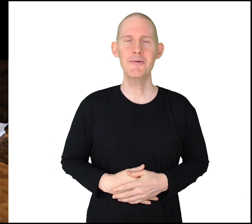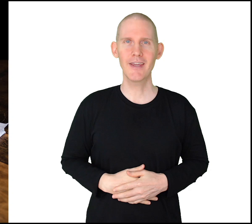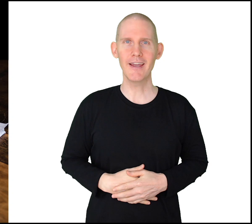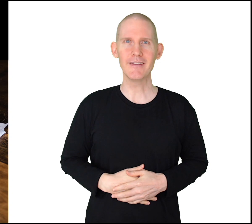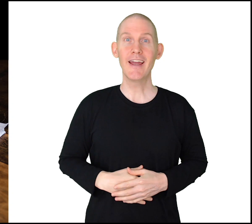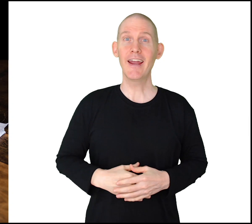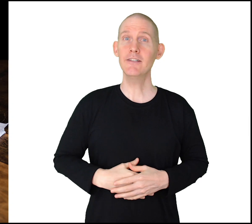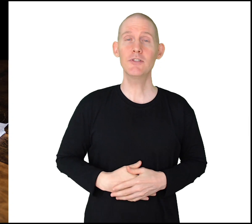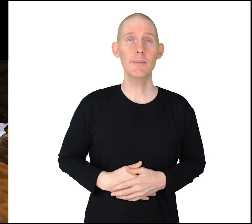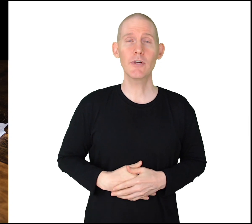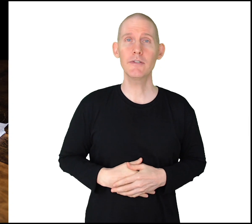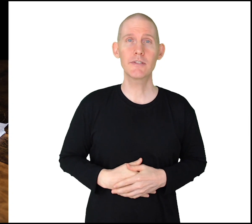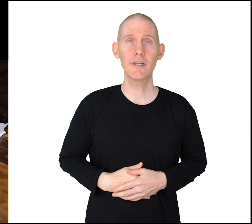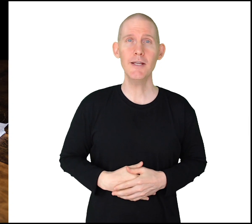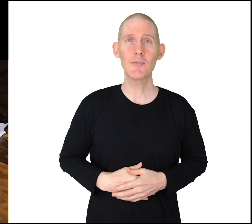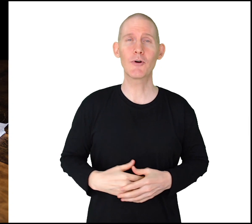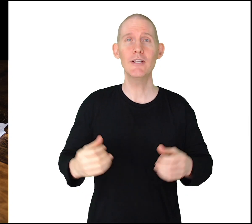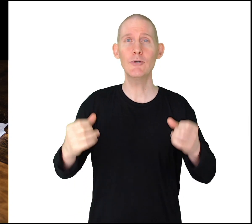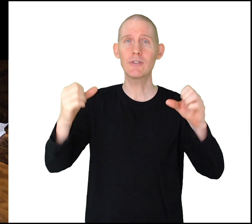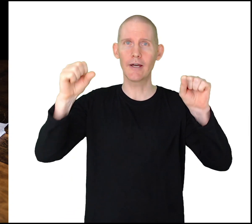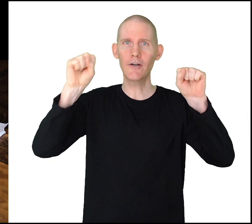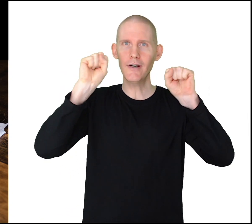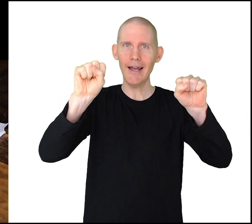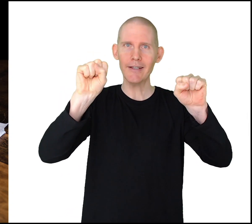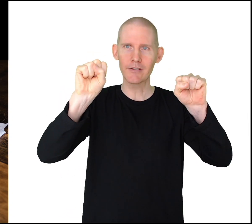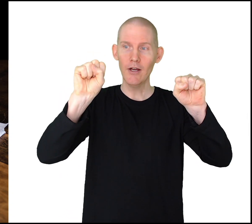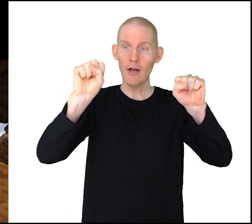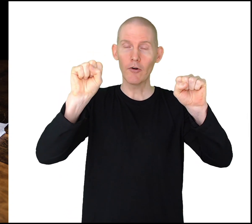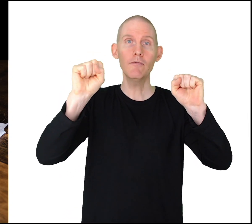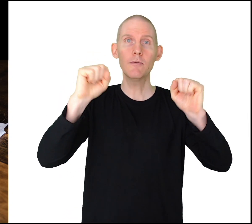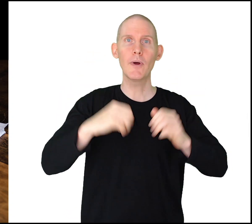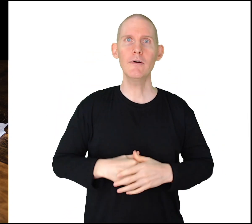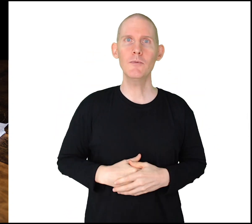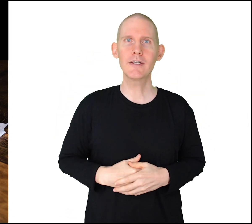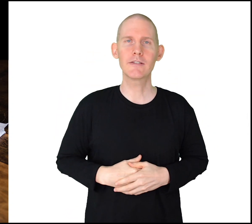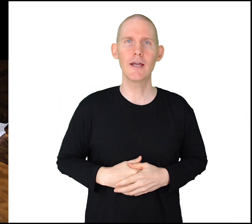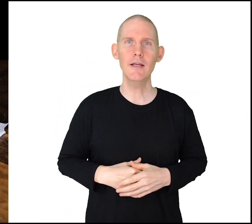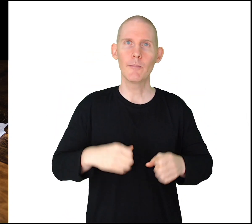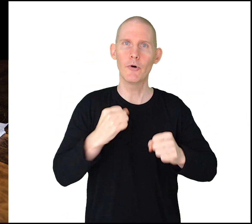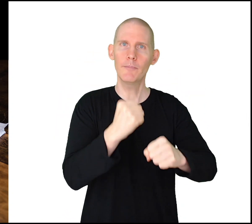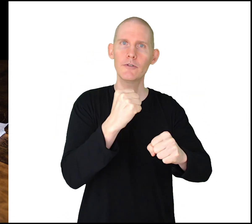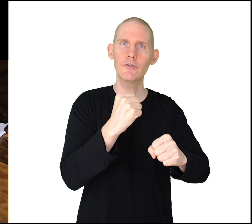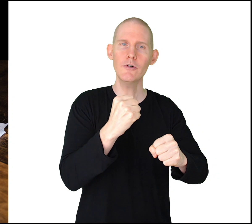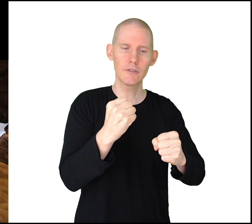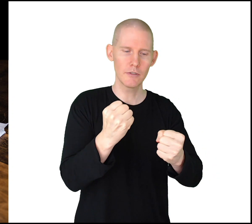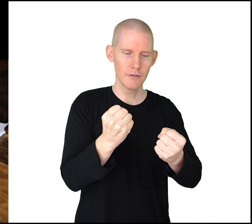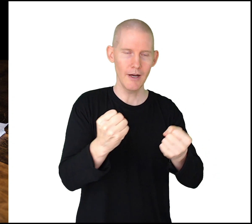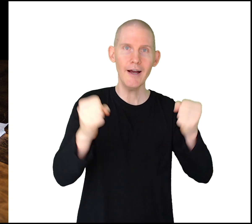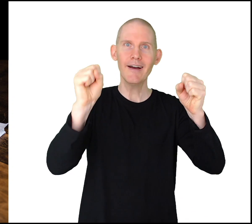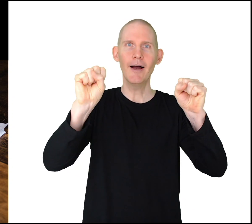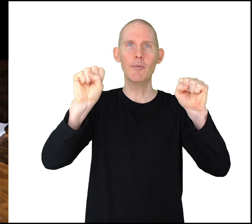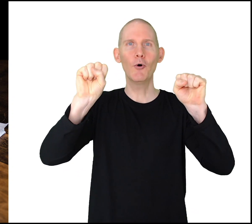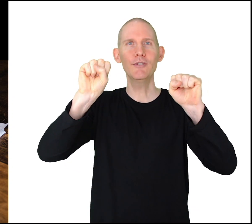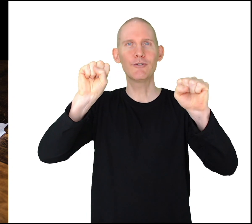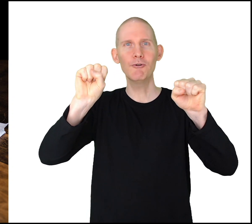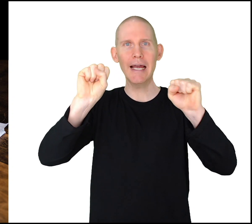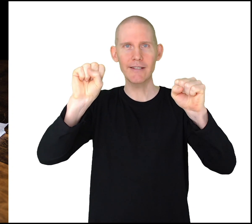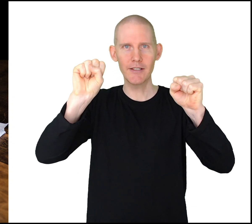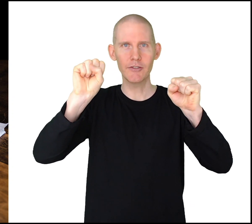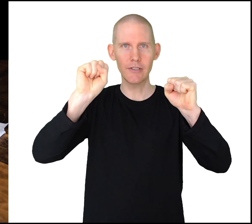Okay, hand shapes are the same. We're going to use the letter S. Or even better, we could say, put up your dukes. I'm holding 2 S's.